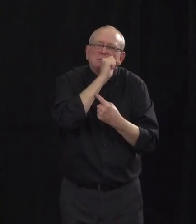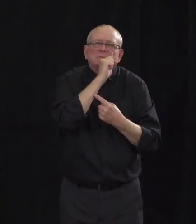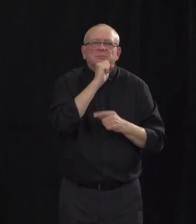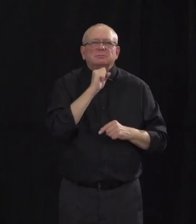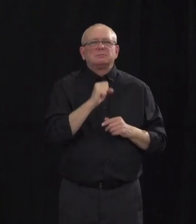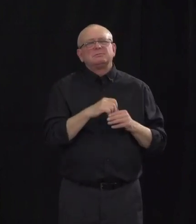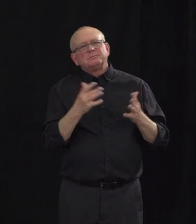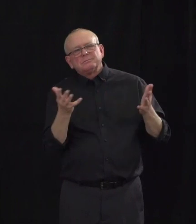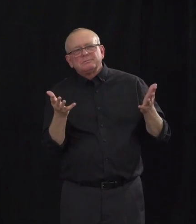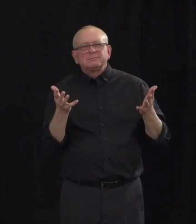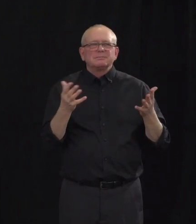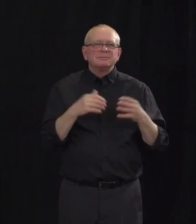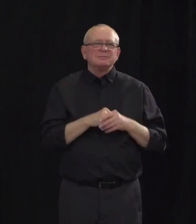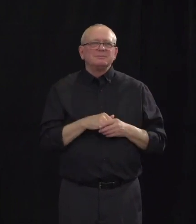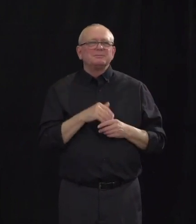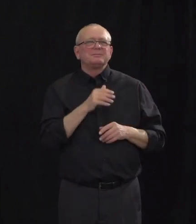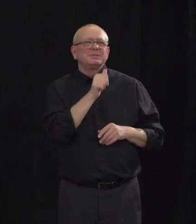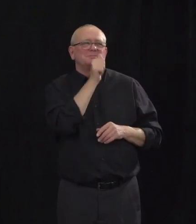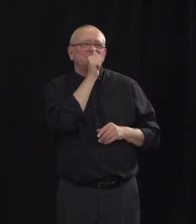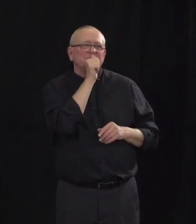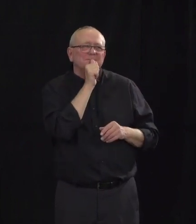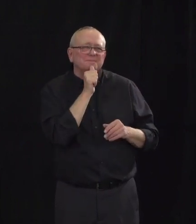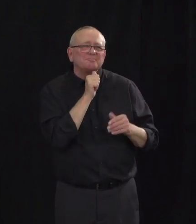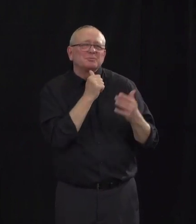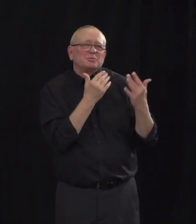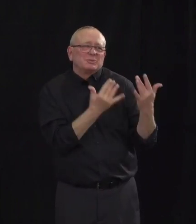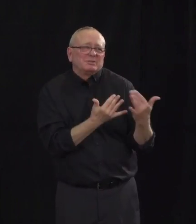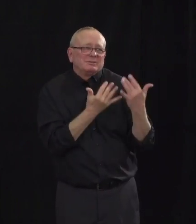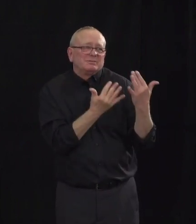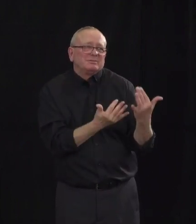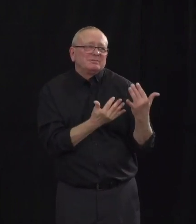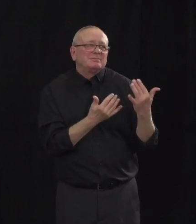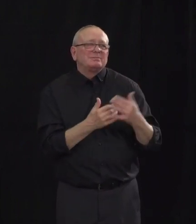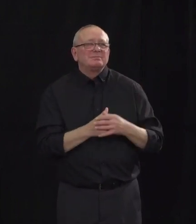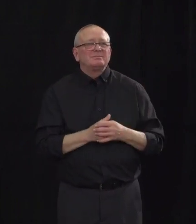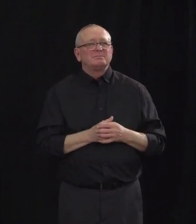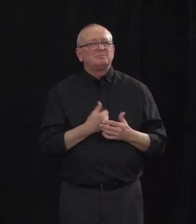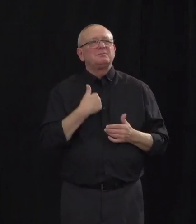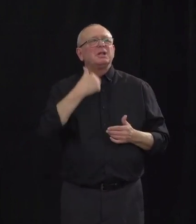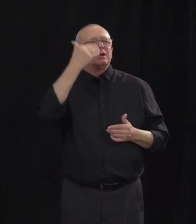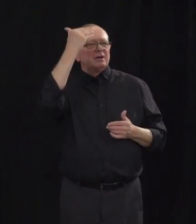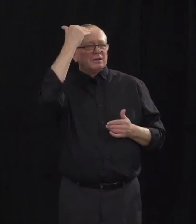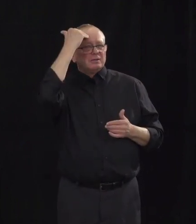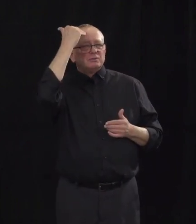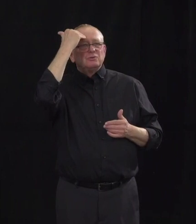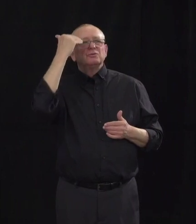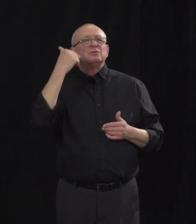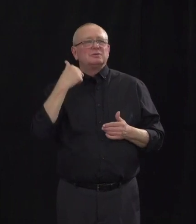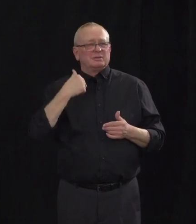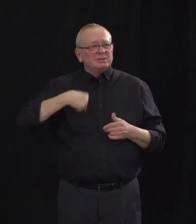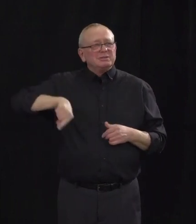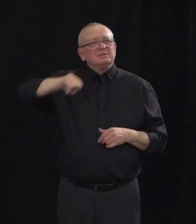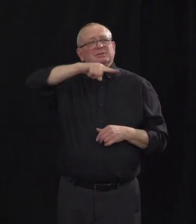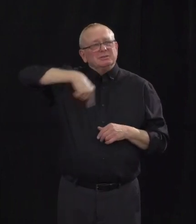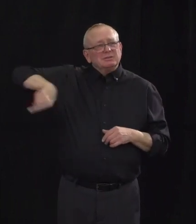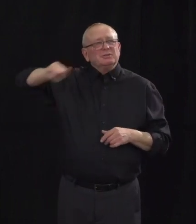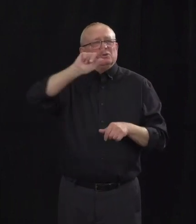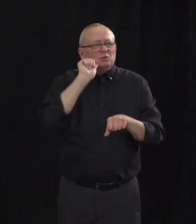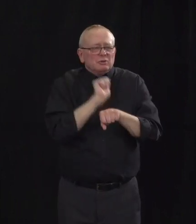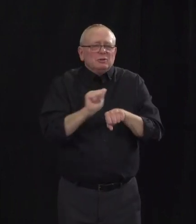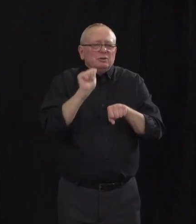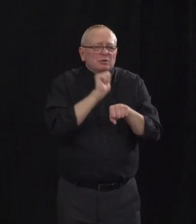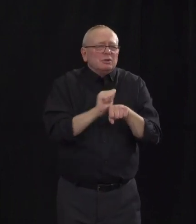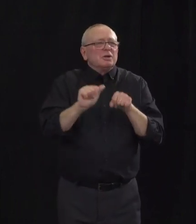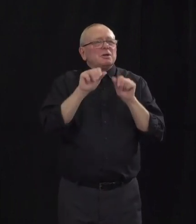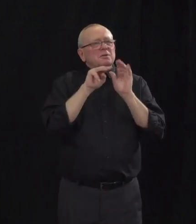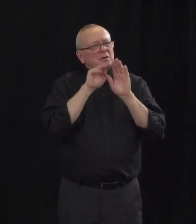stay tuned. I don't have an exact date, but I know that there's a lot of interest in our own modeling, and so we continue to take that into account as we